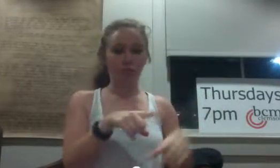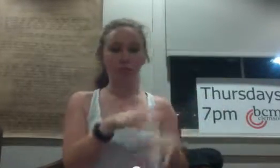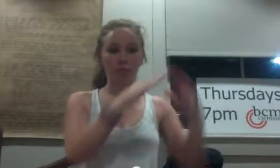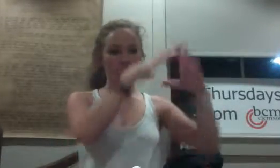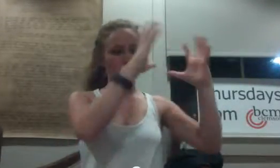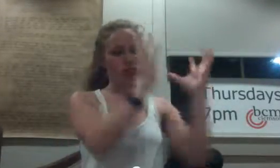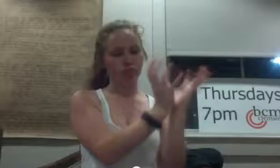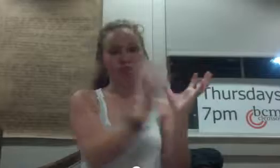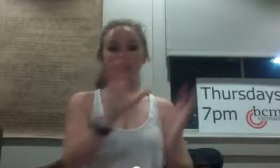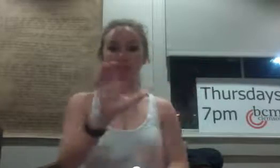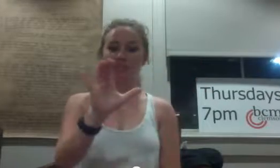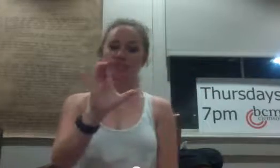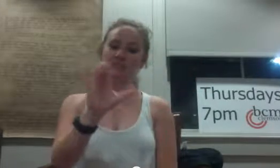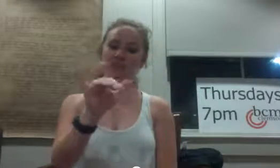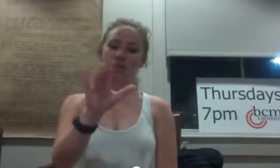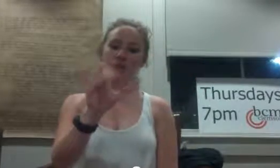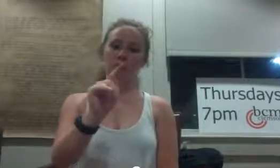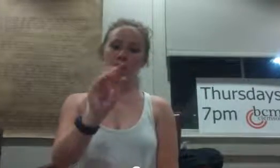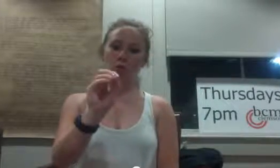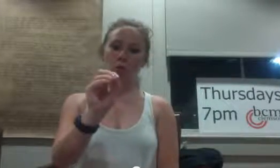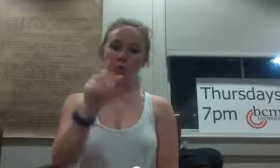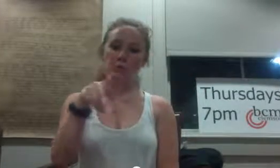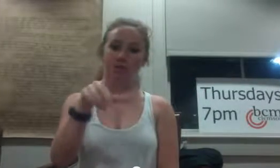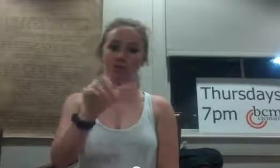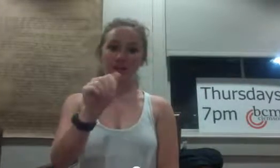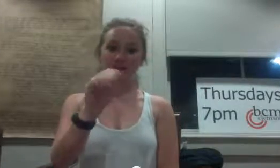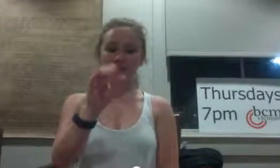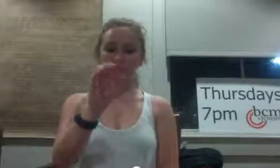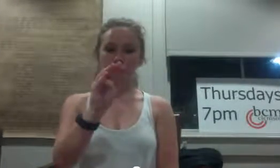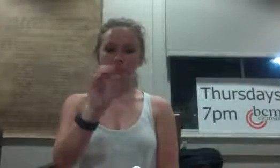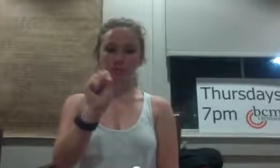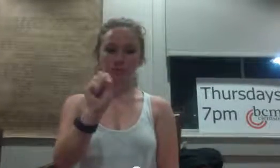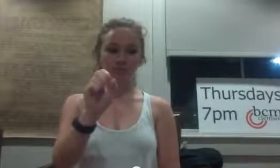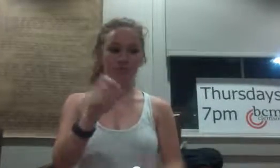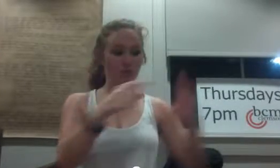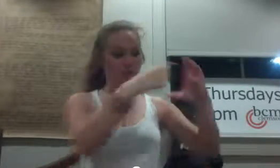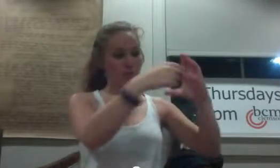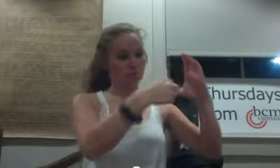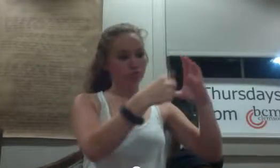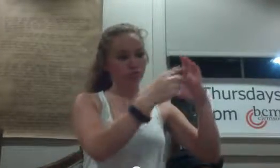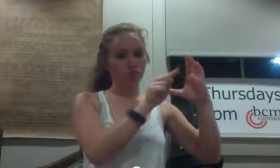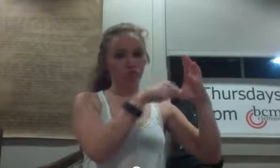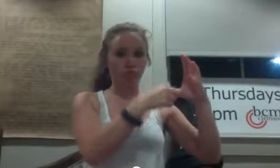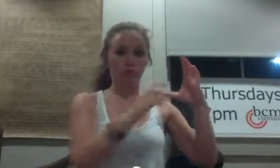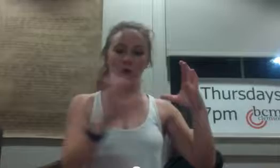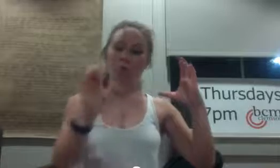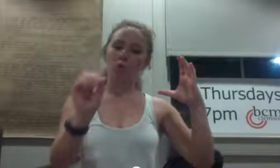So this is a cell. So the outside's called the cytoplasm,